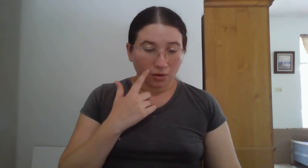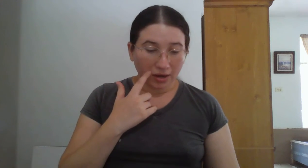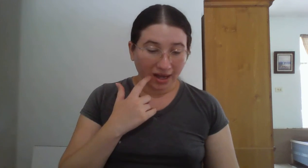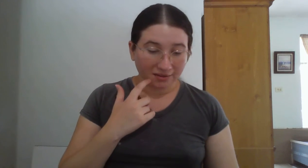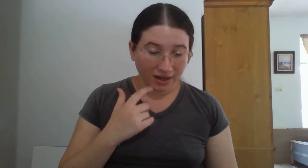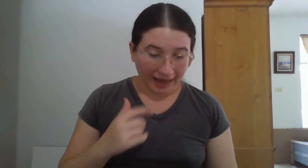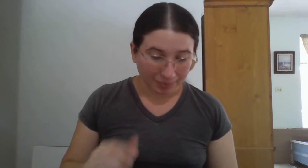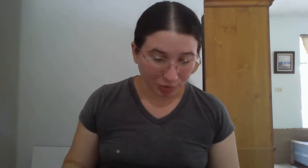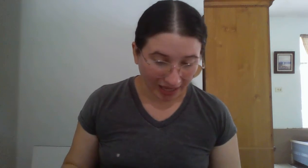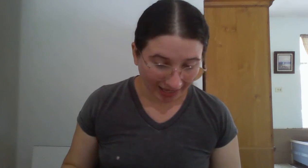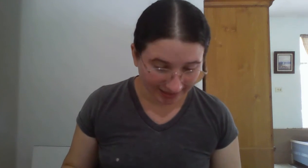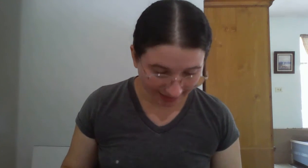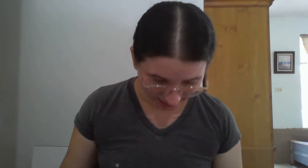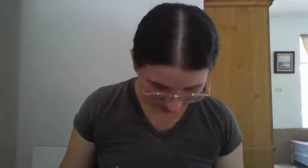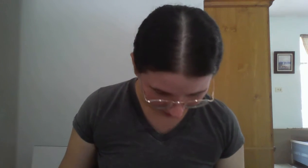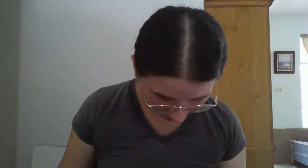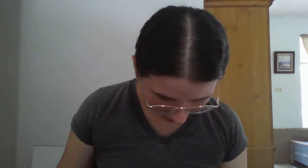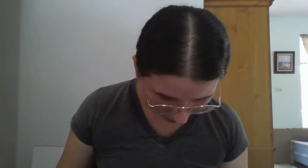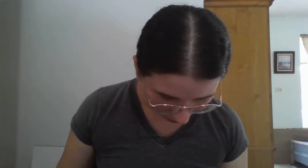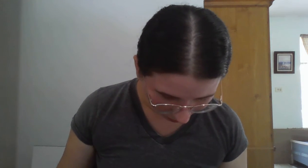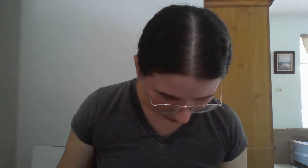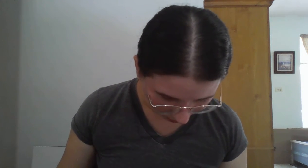We have apprehensive